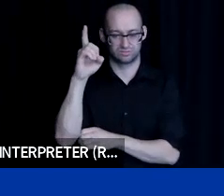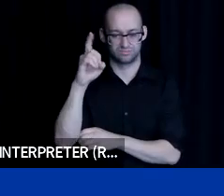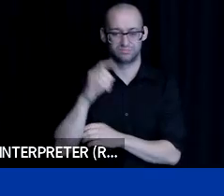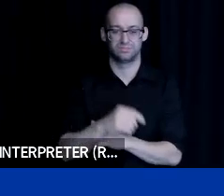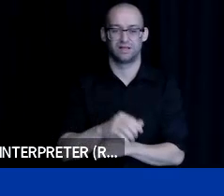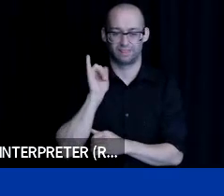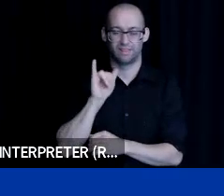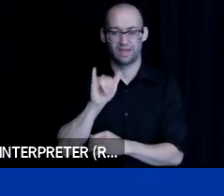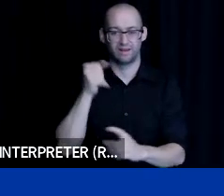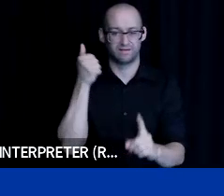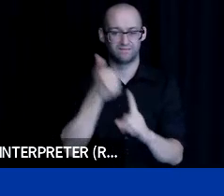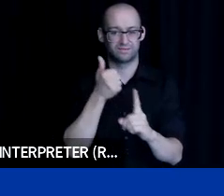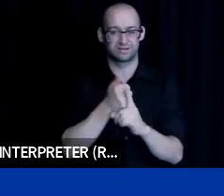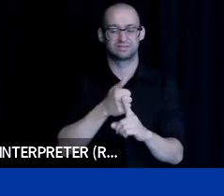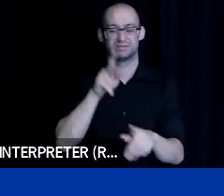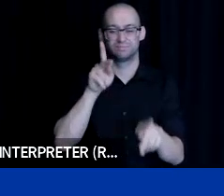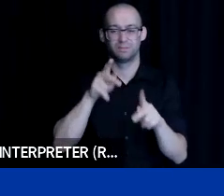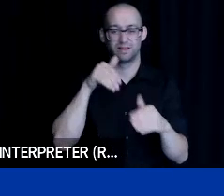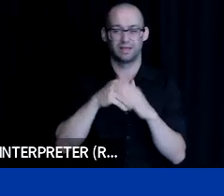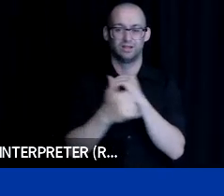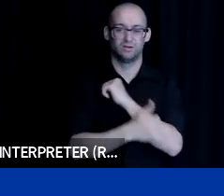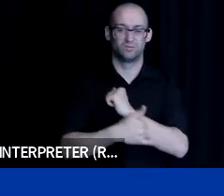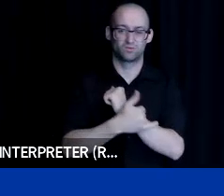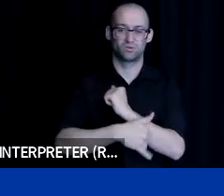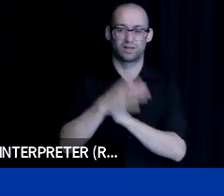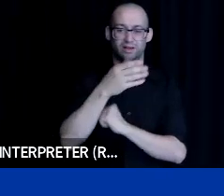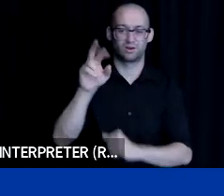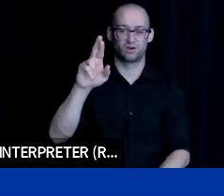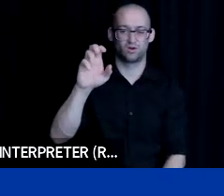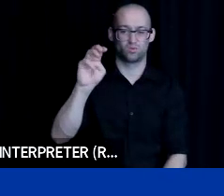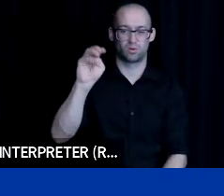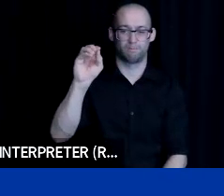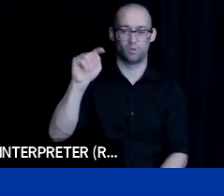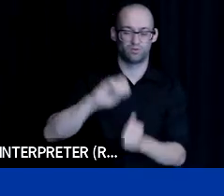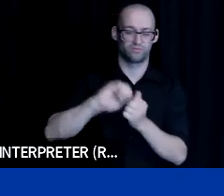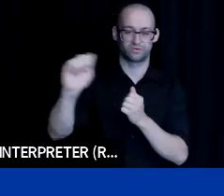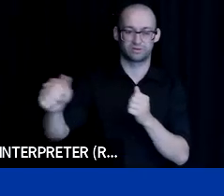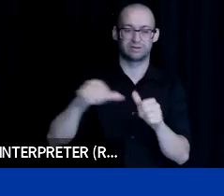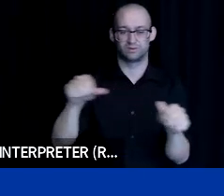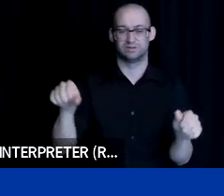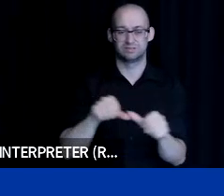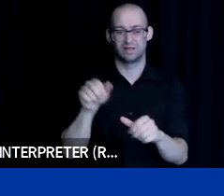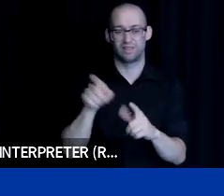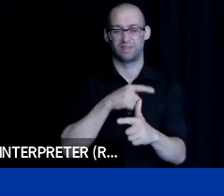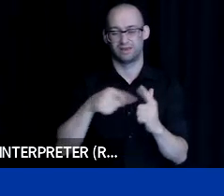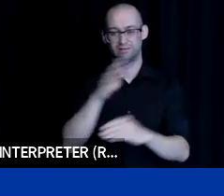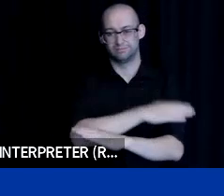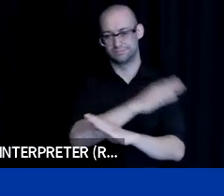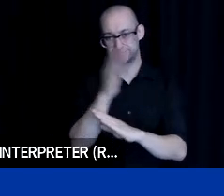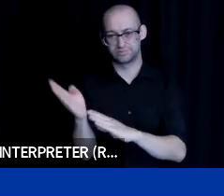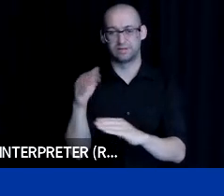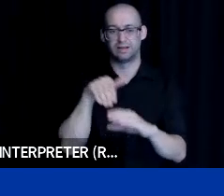disproportionately affecting students in both rural and remote areas. And then across the board, access